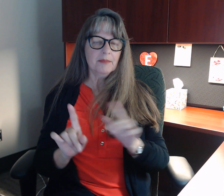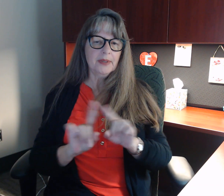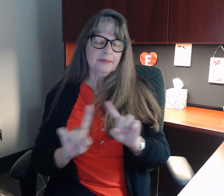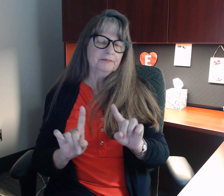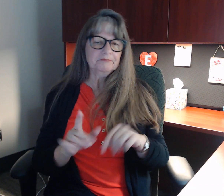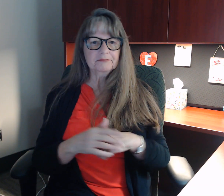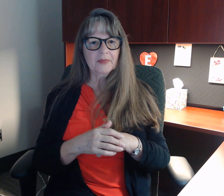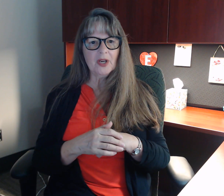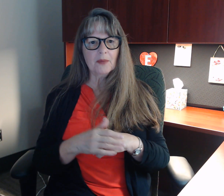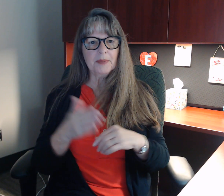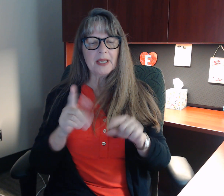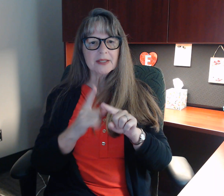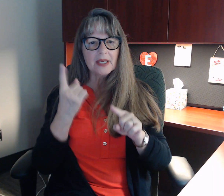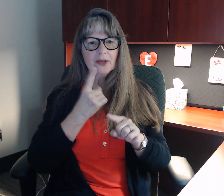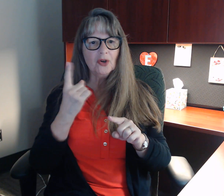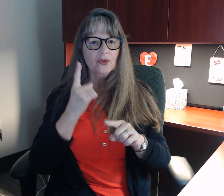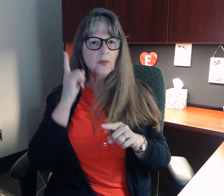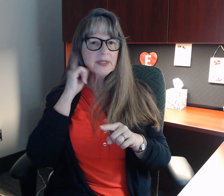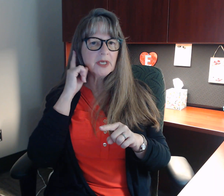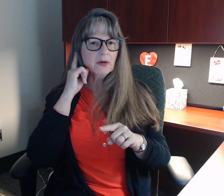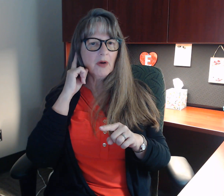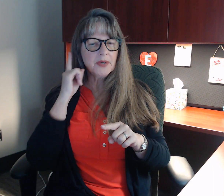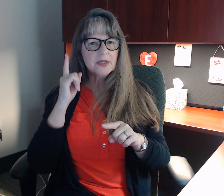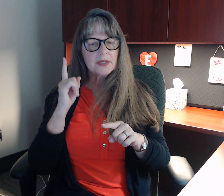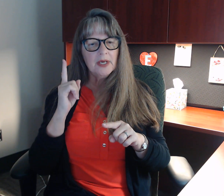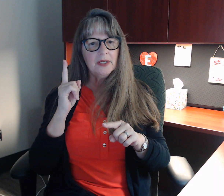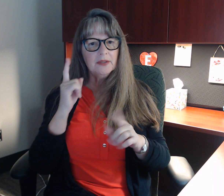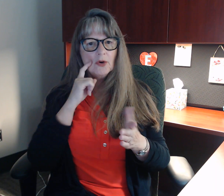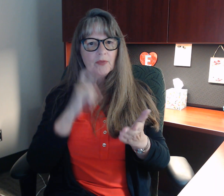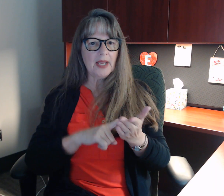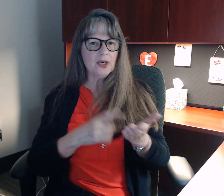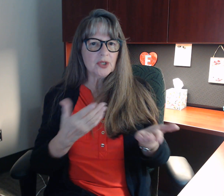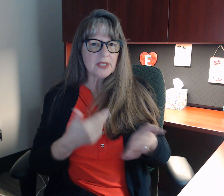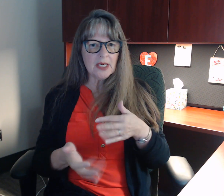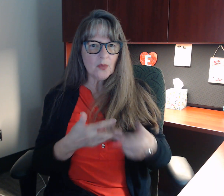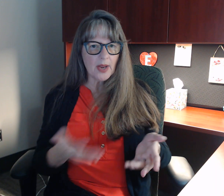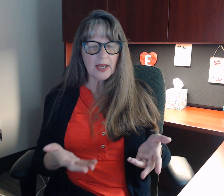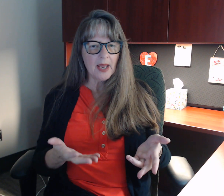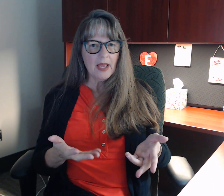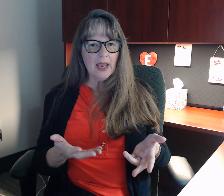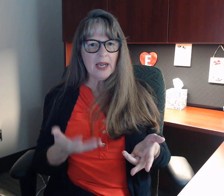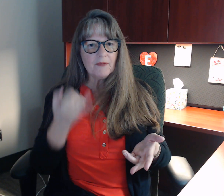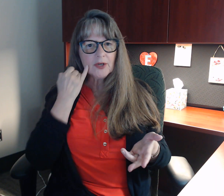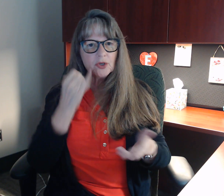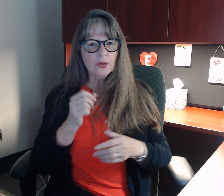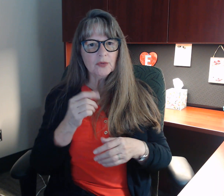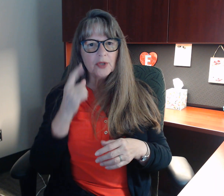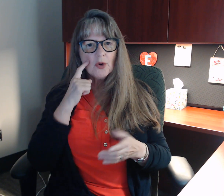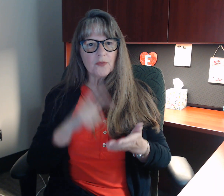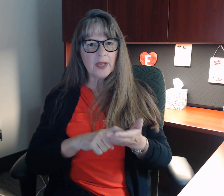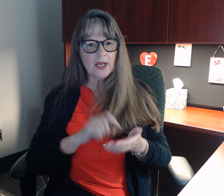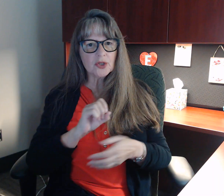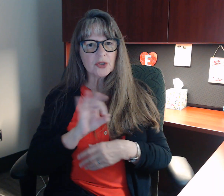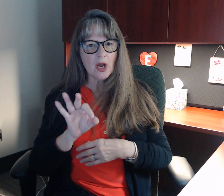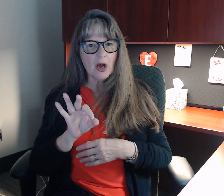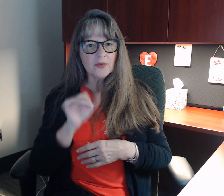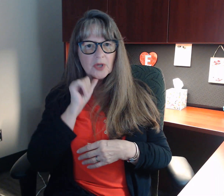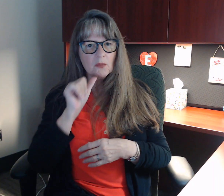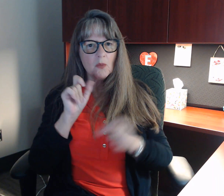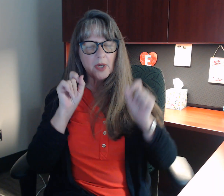but because you always hear all these notifications anyway, and if I turn the notifications off so it won't wake me